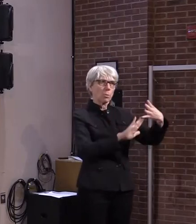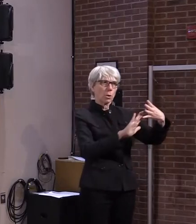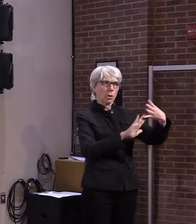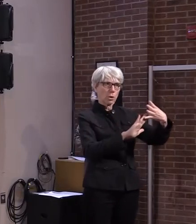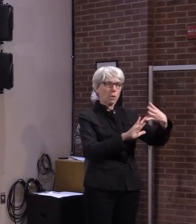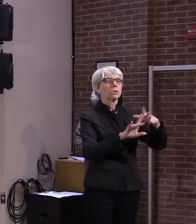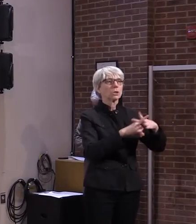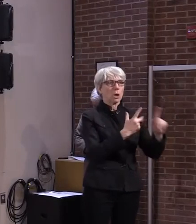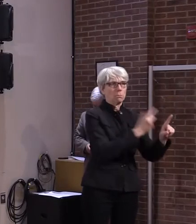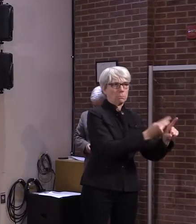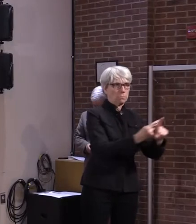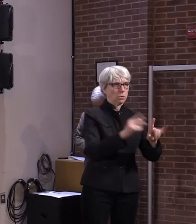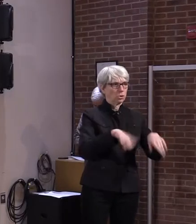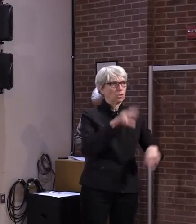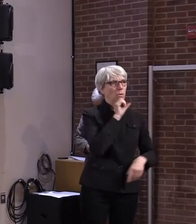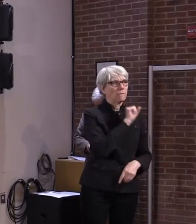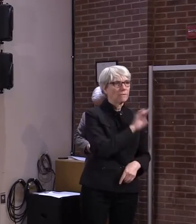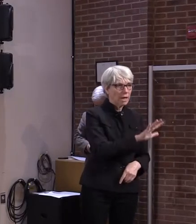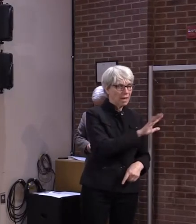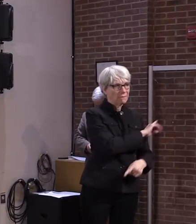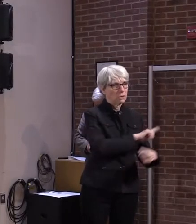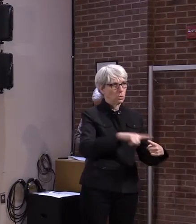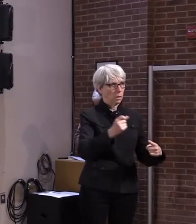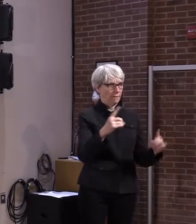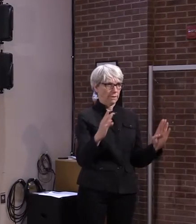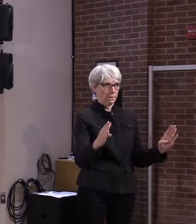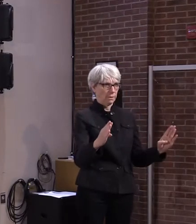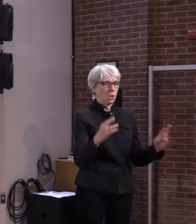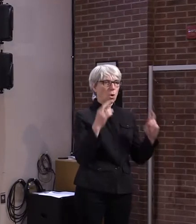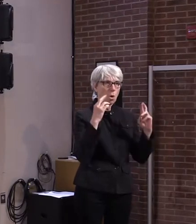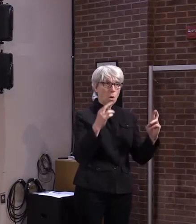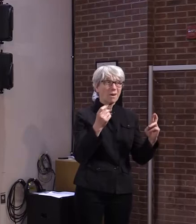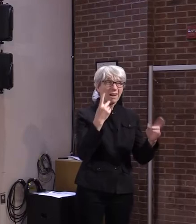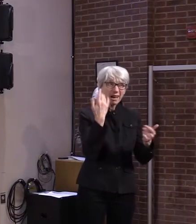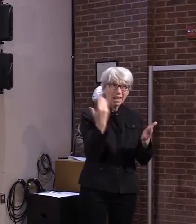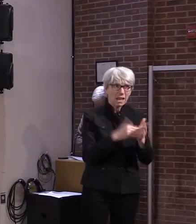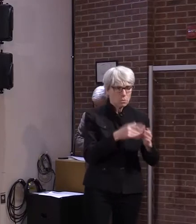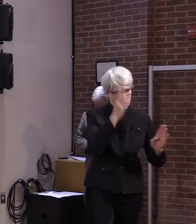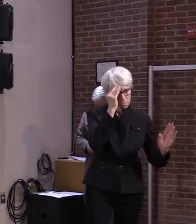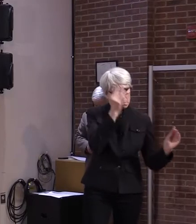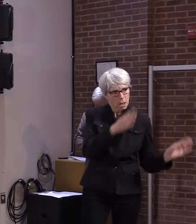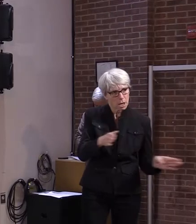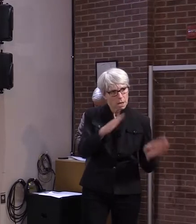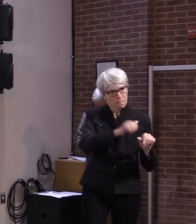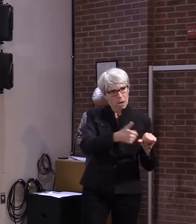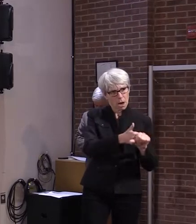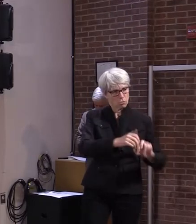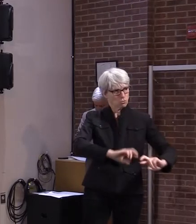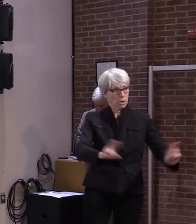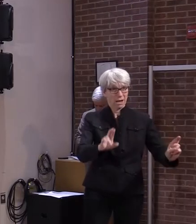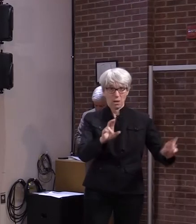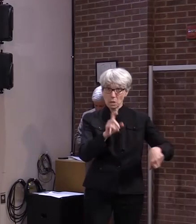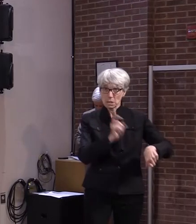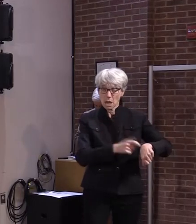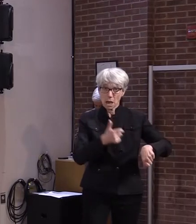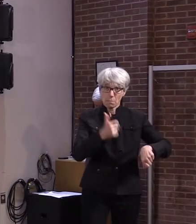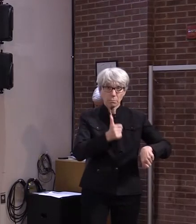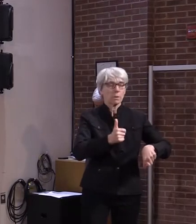11. We're planning for all these types of clinics and we'll keep you informed as soon as we have information to